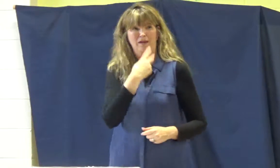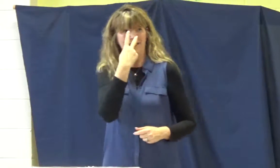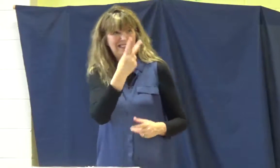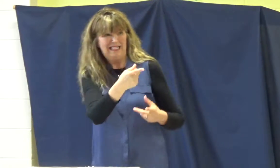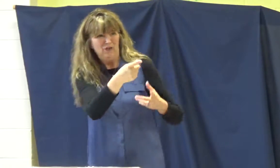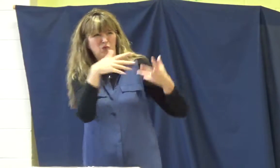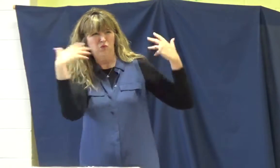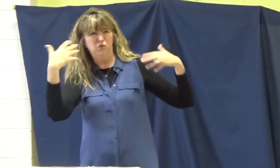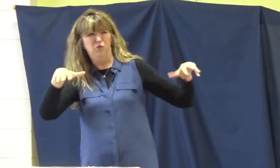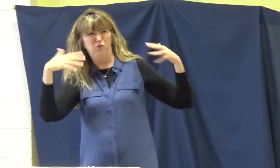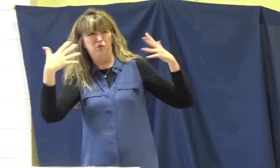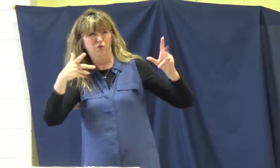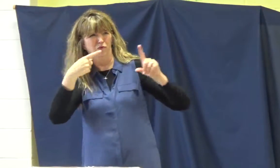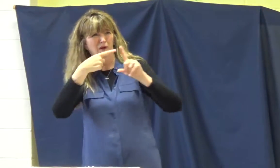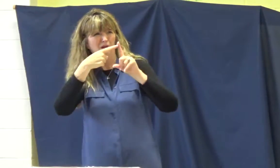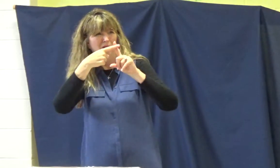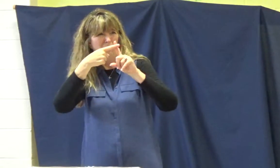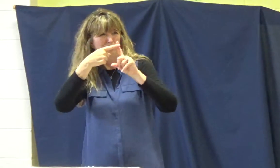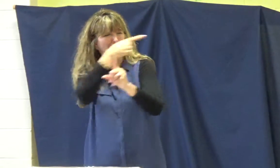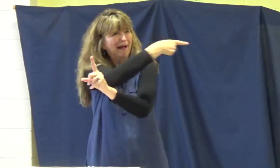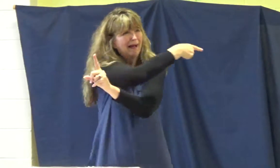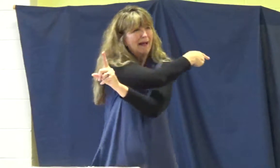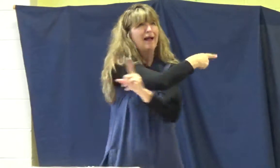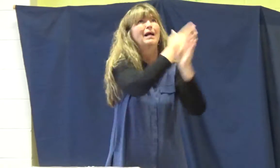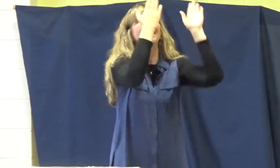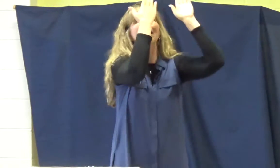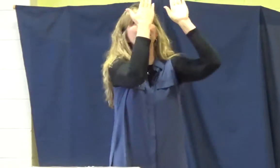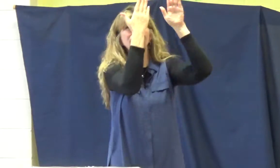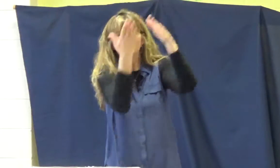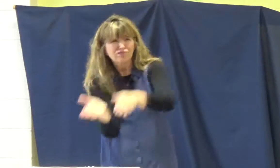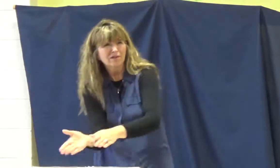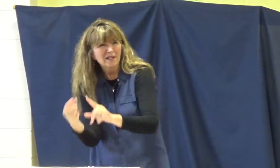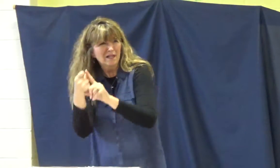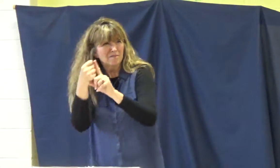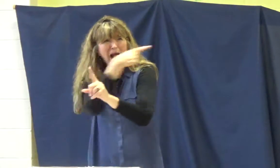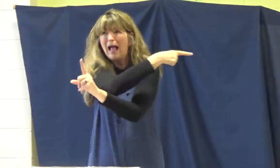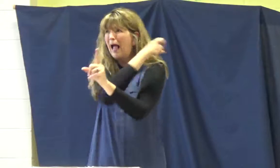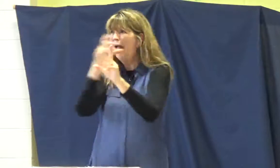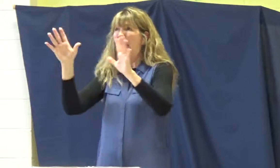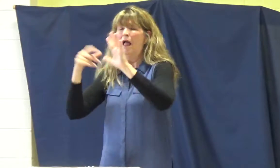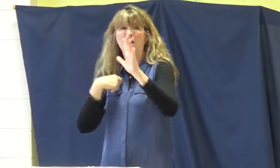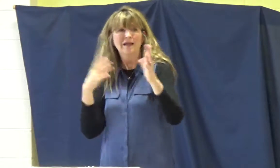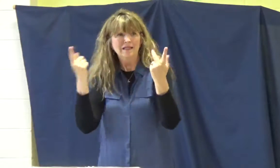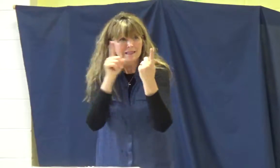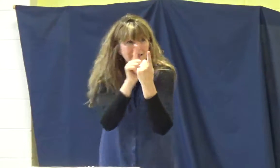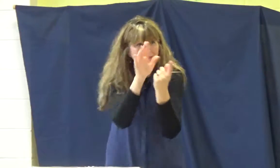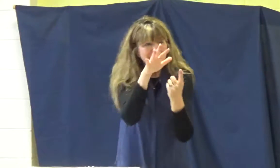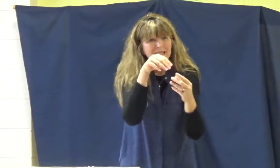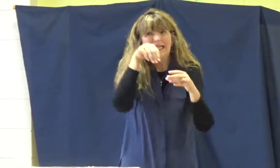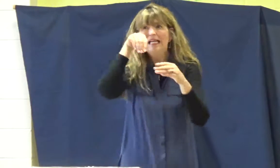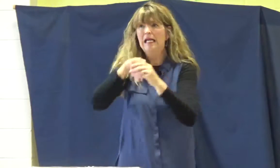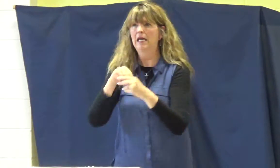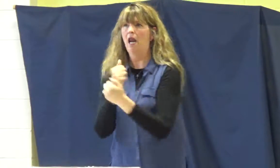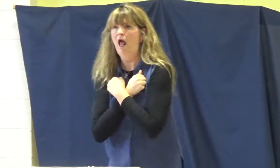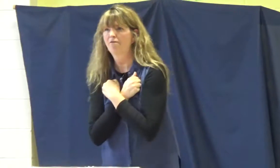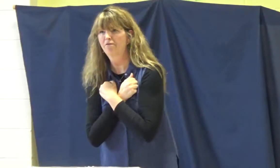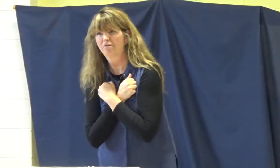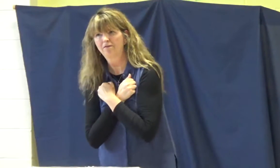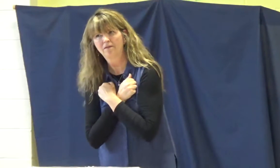accountable. And so that we see this, when we see somebody off track, we talk to them